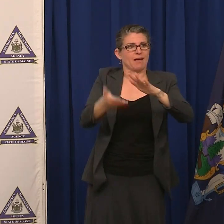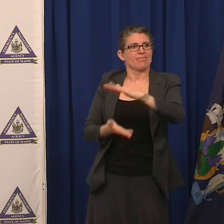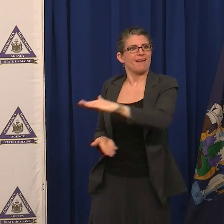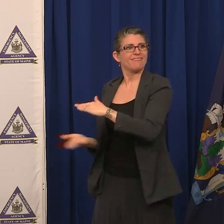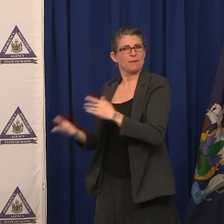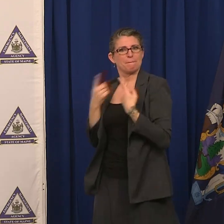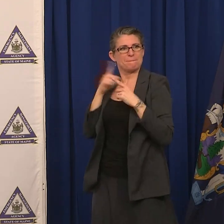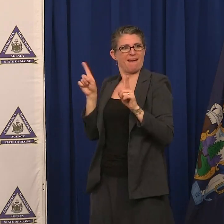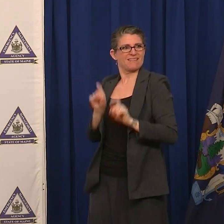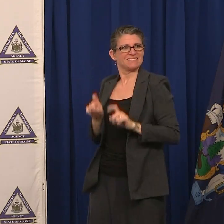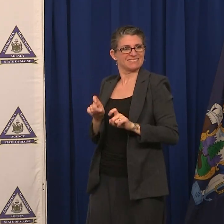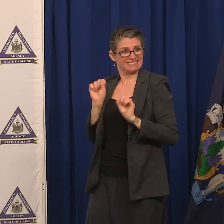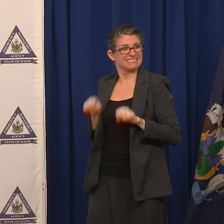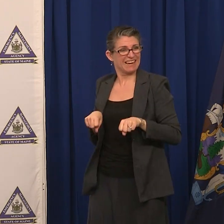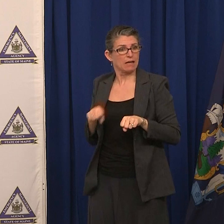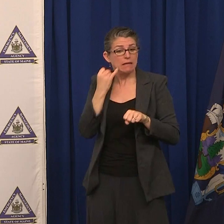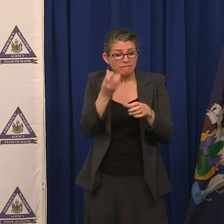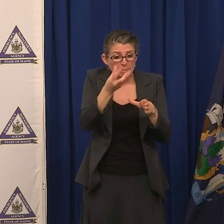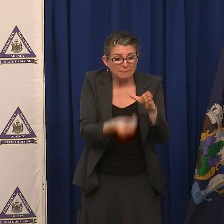tests.